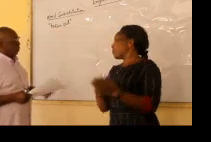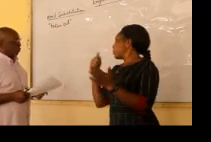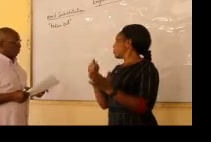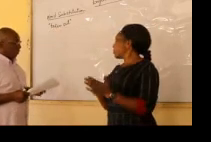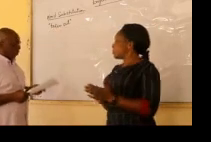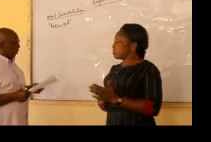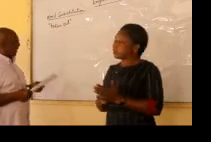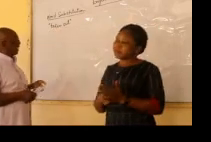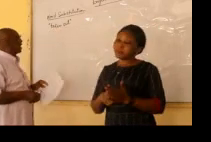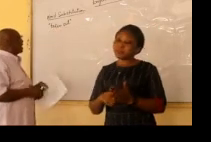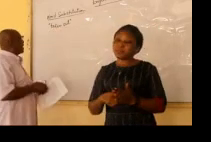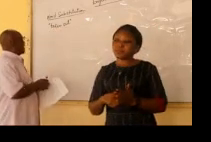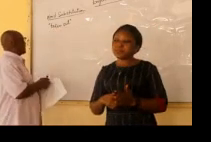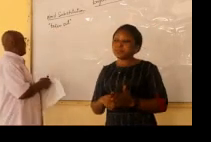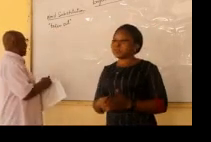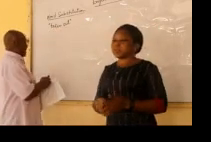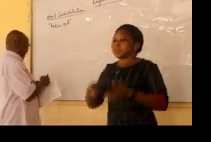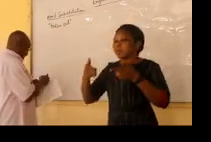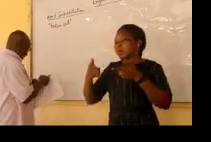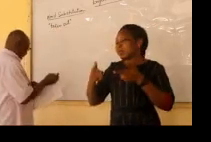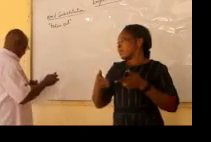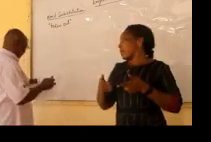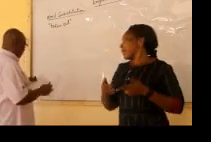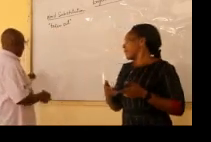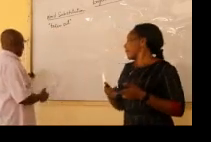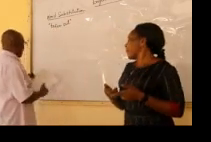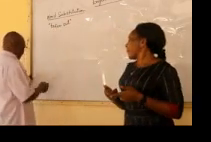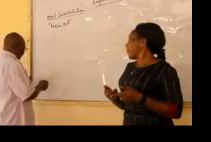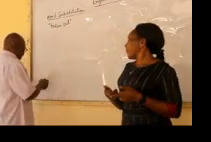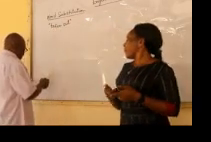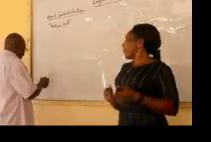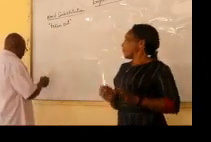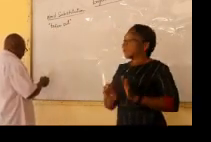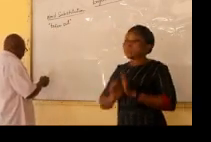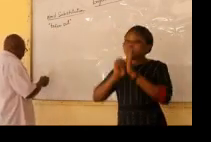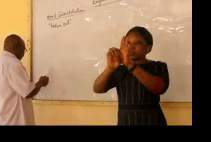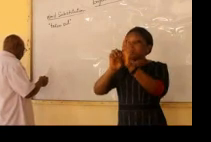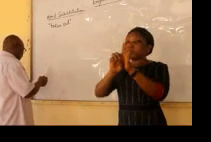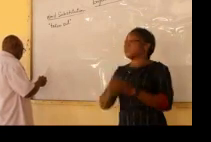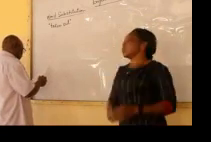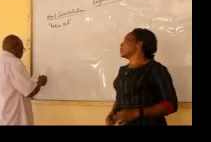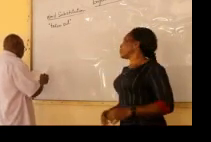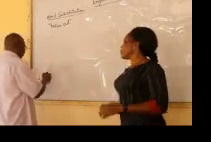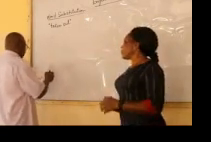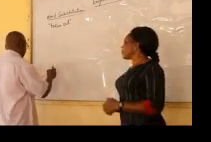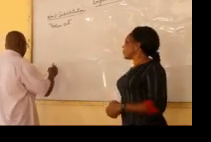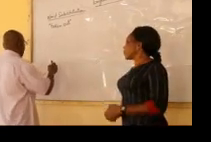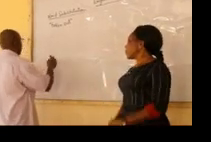word to use. Okay, let's take this example.